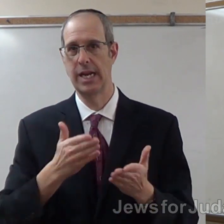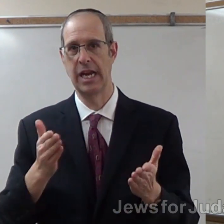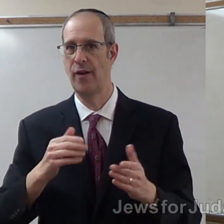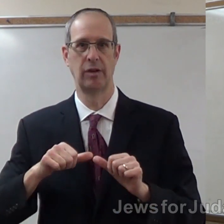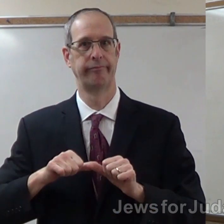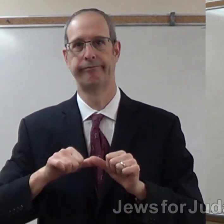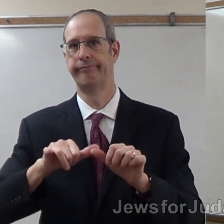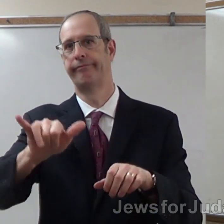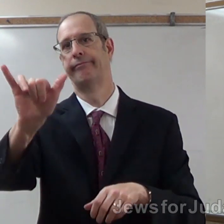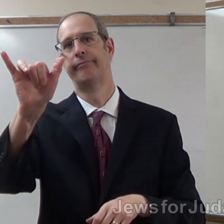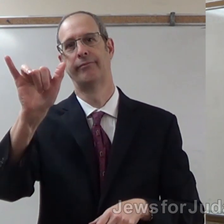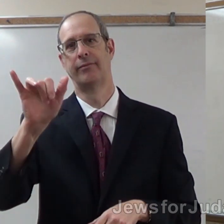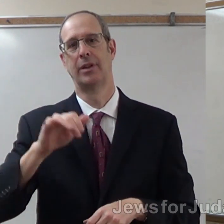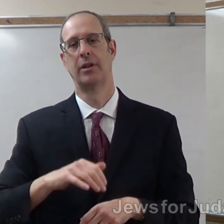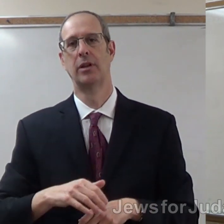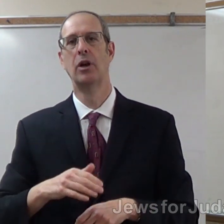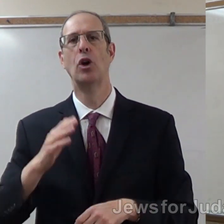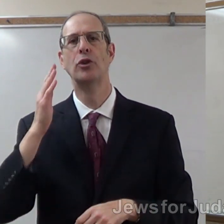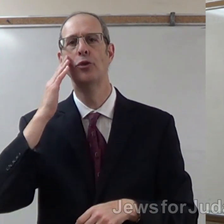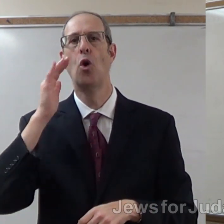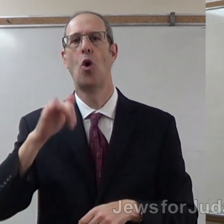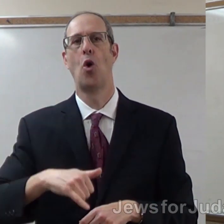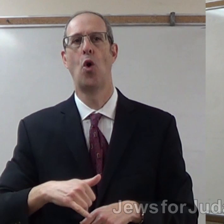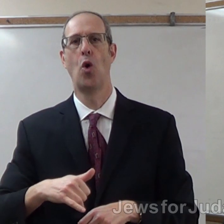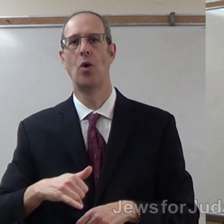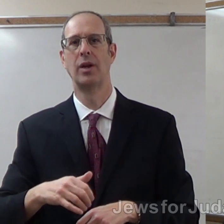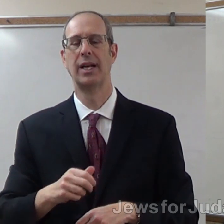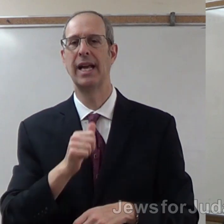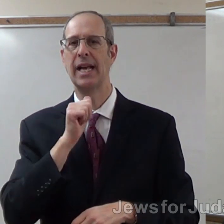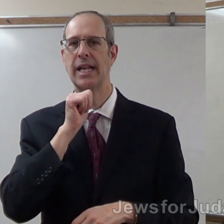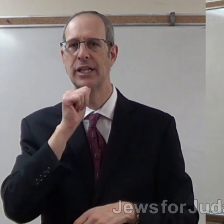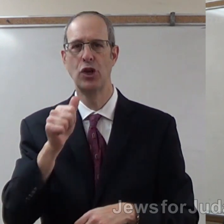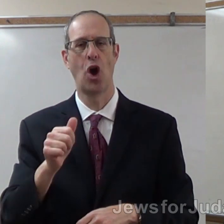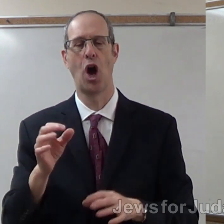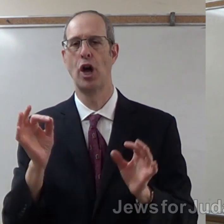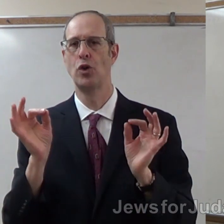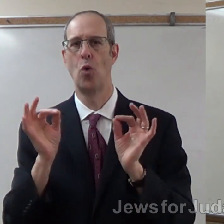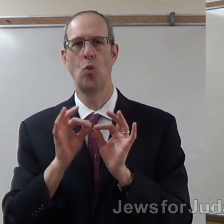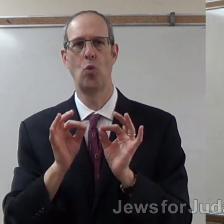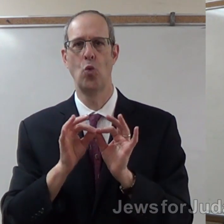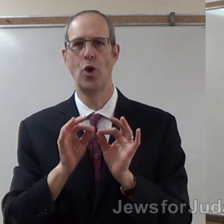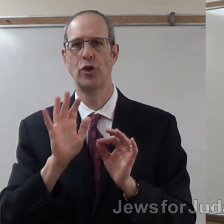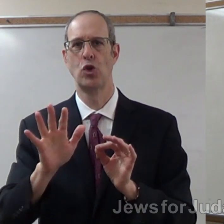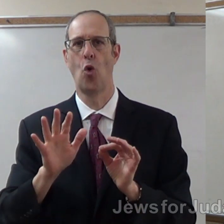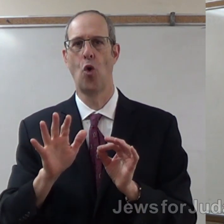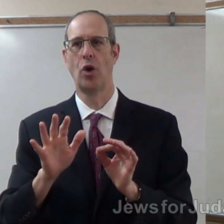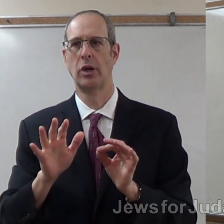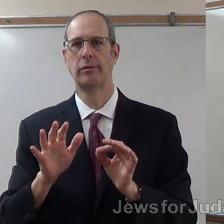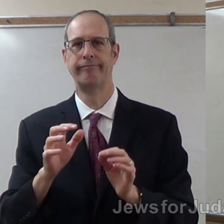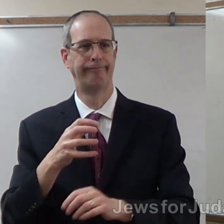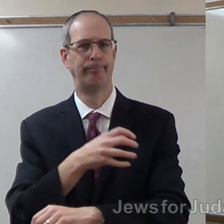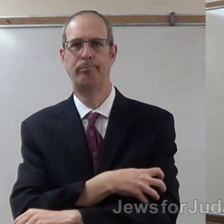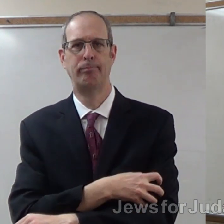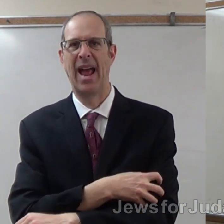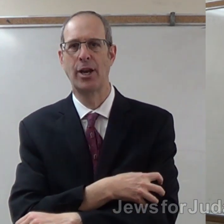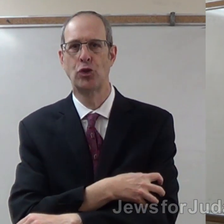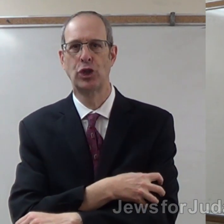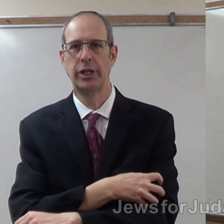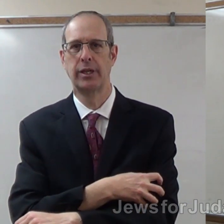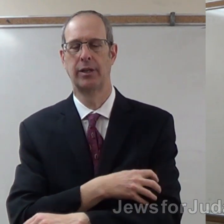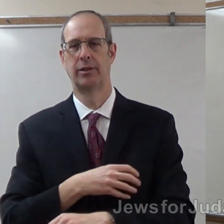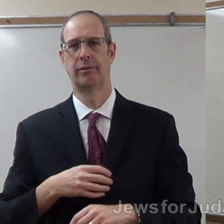forever. And just realize that it's not worth your energy. It's not